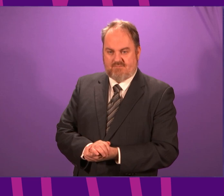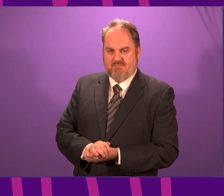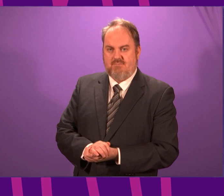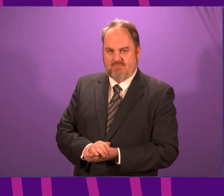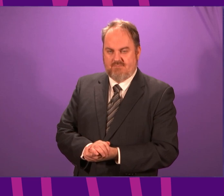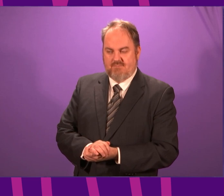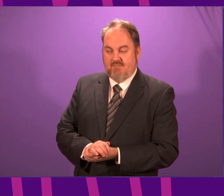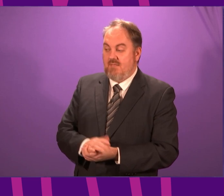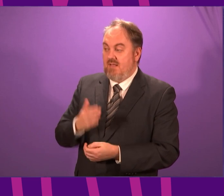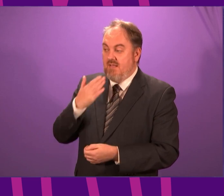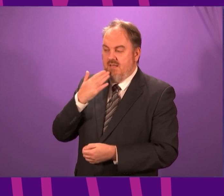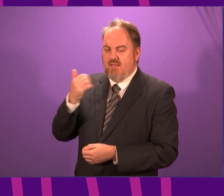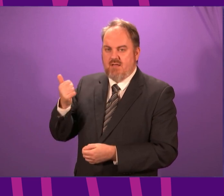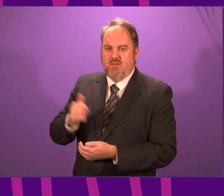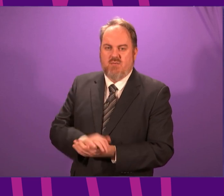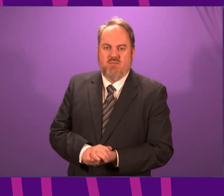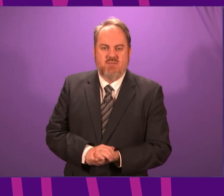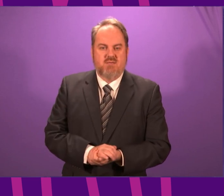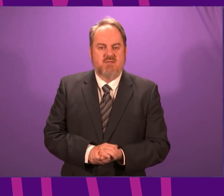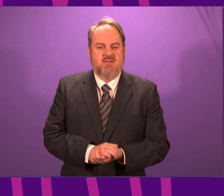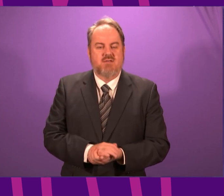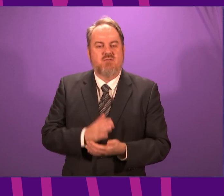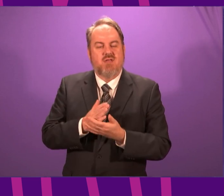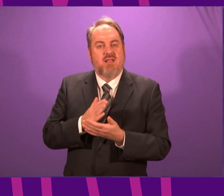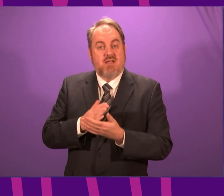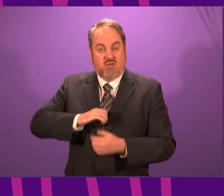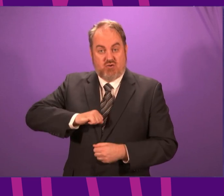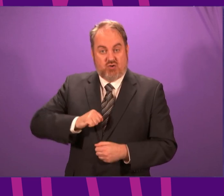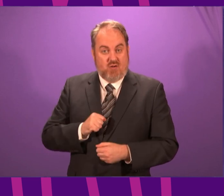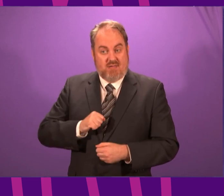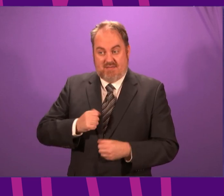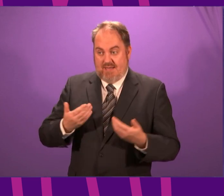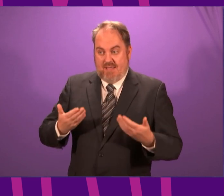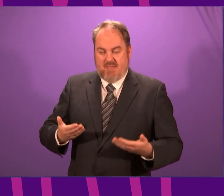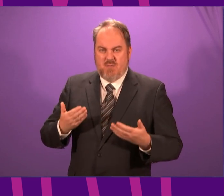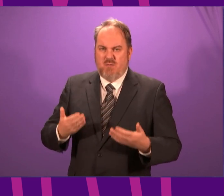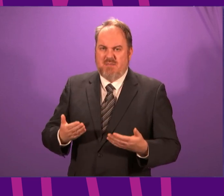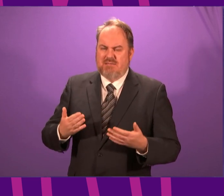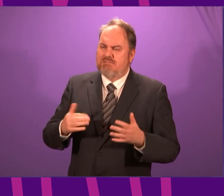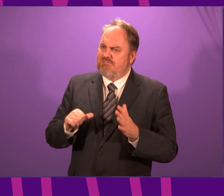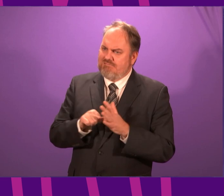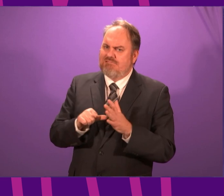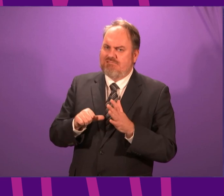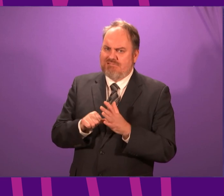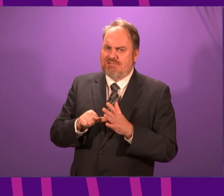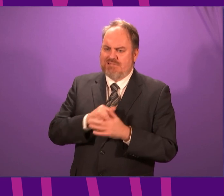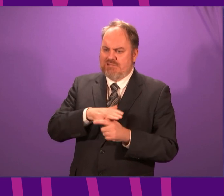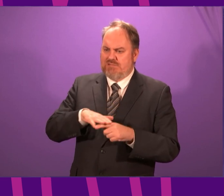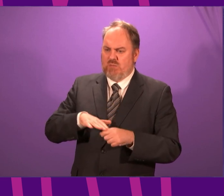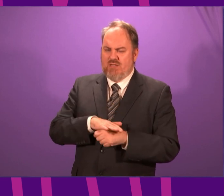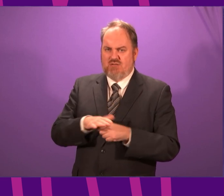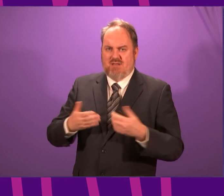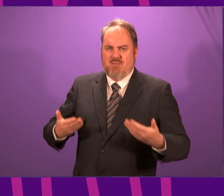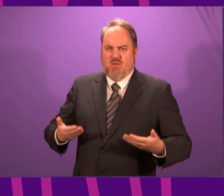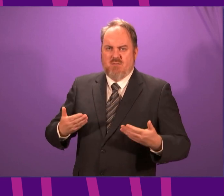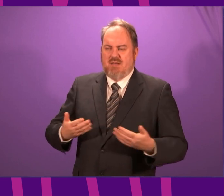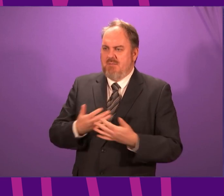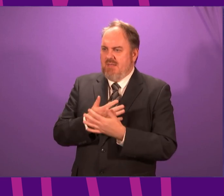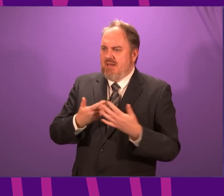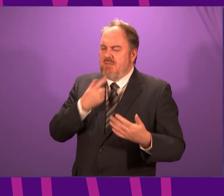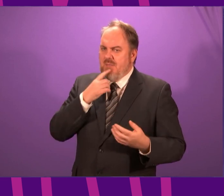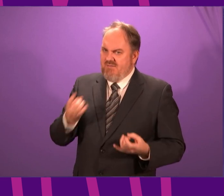Thank you, Presiding Officer. It's clear that Scotland is currently in a precarious place. People have made enormous